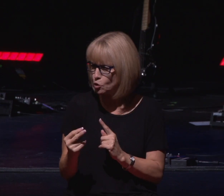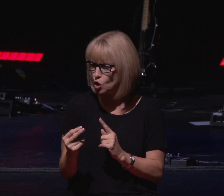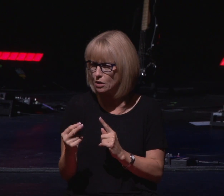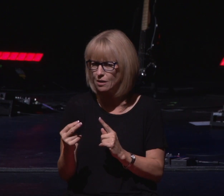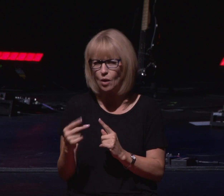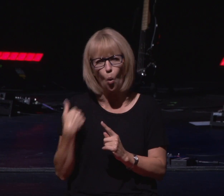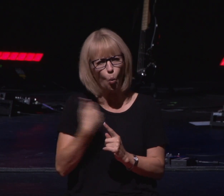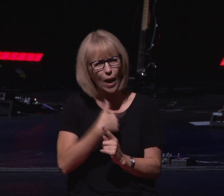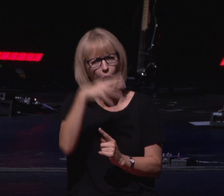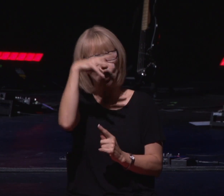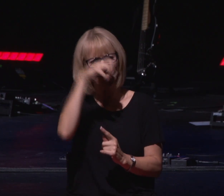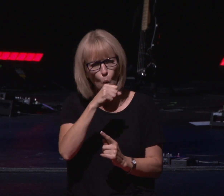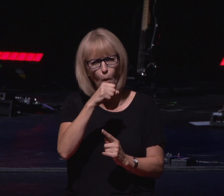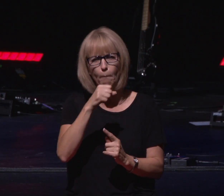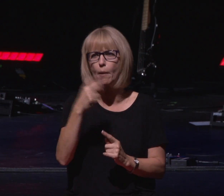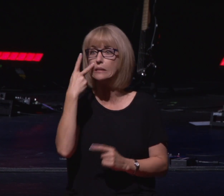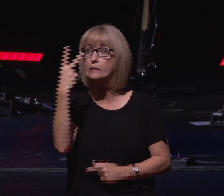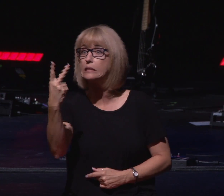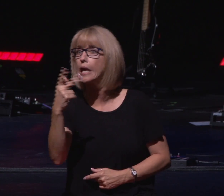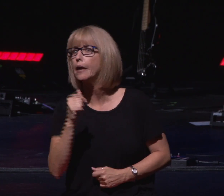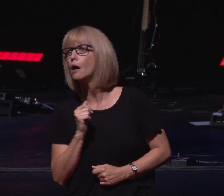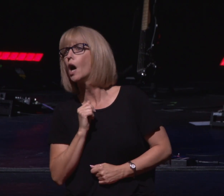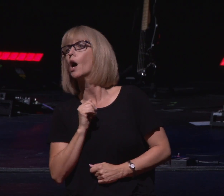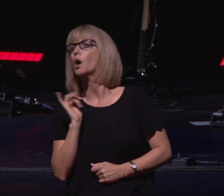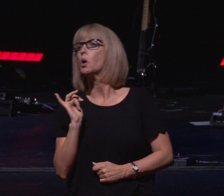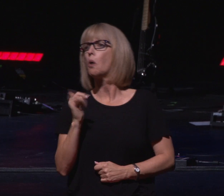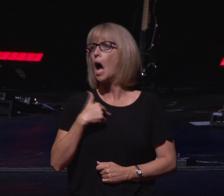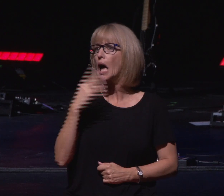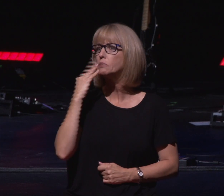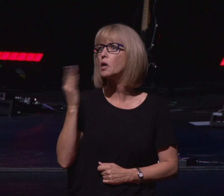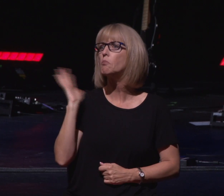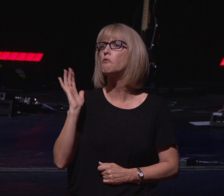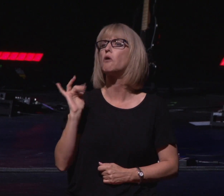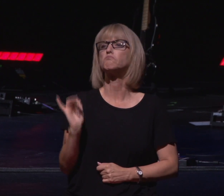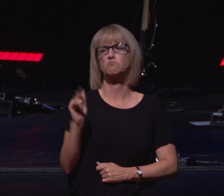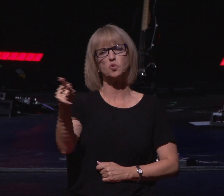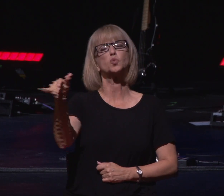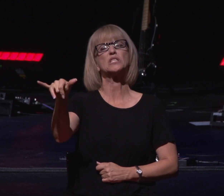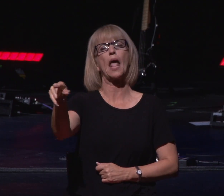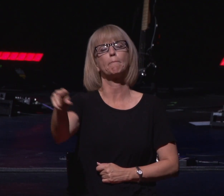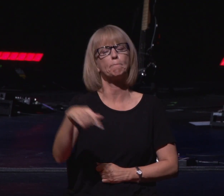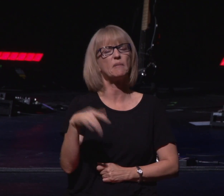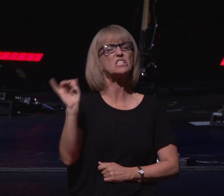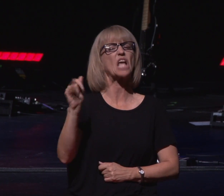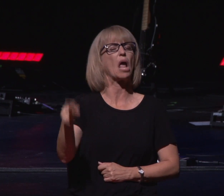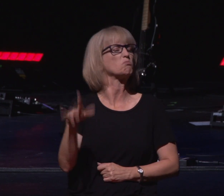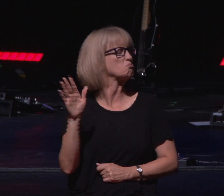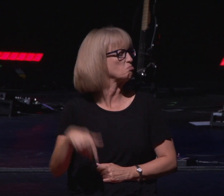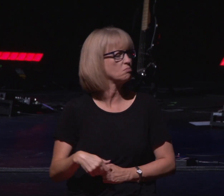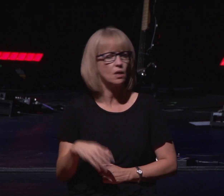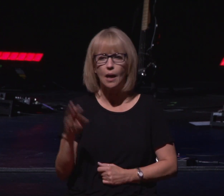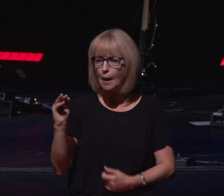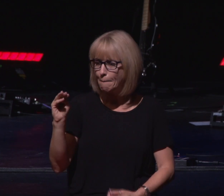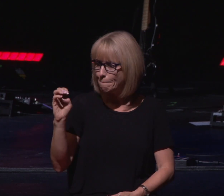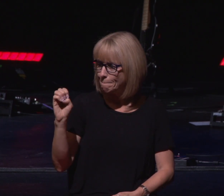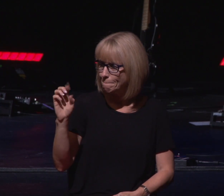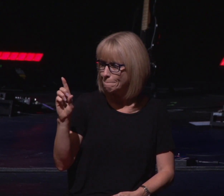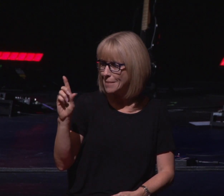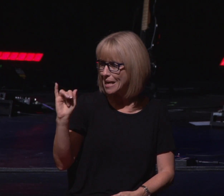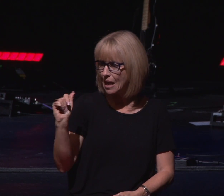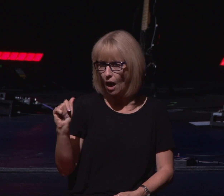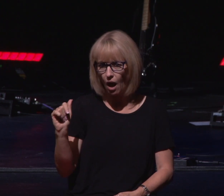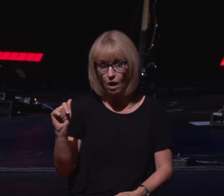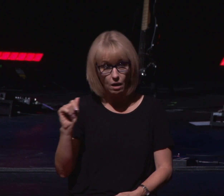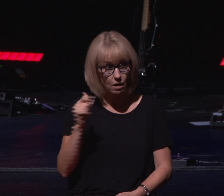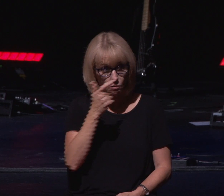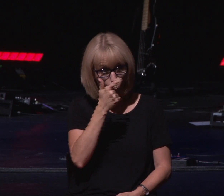make assumptions based upon what we've seen, what we've experienced in this particular setting, especially the media one. You know, when I